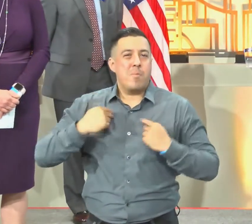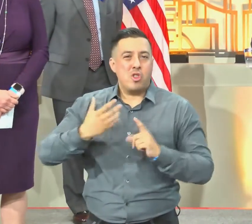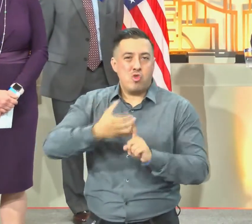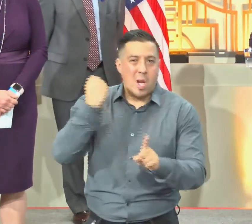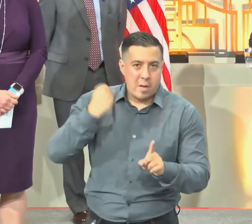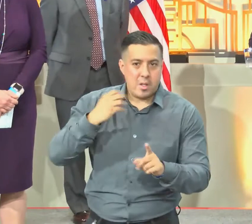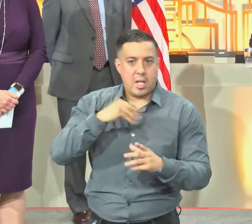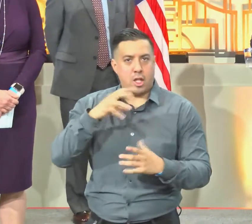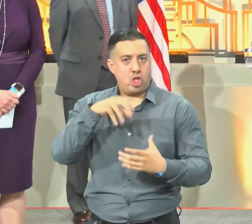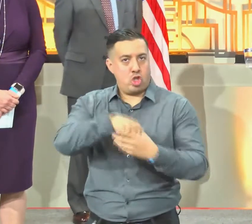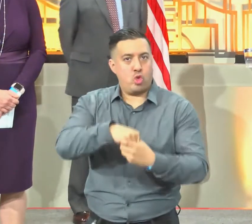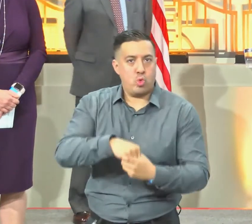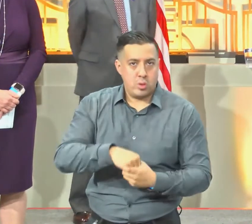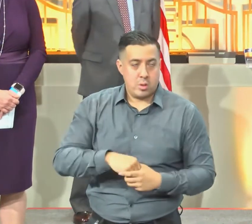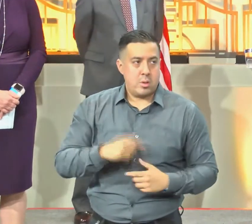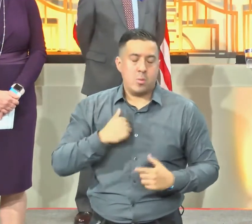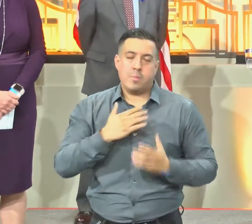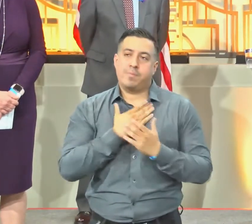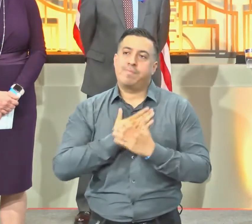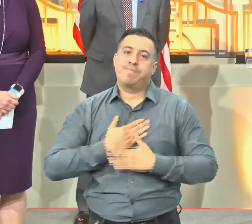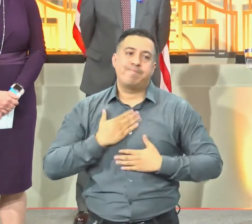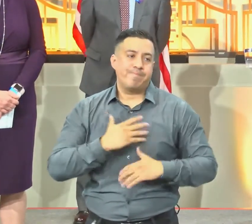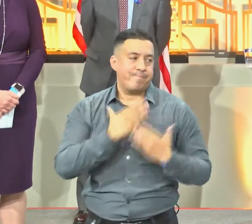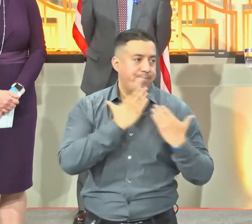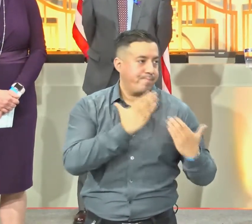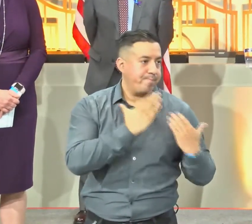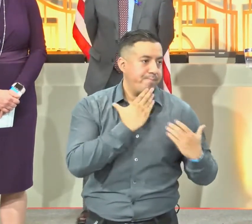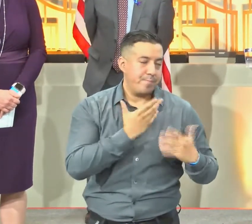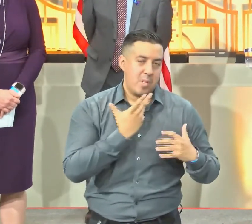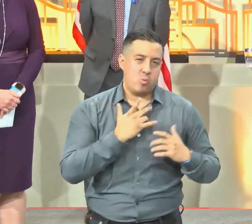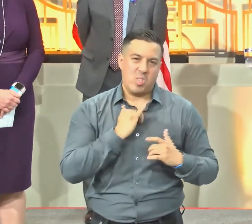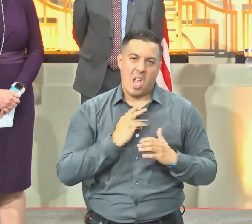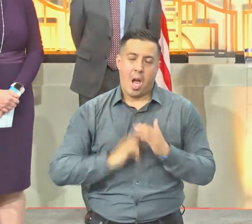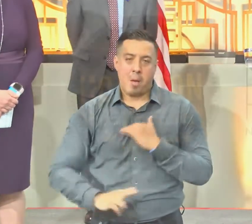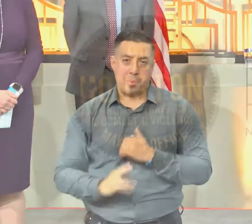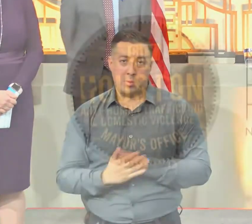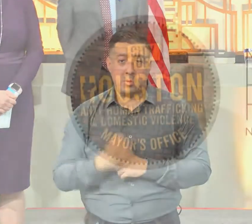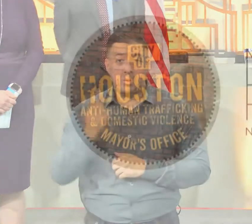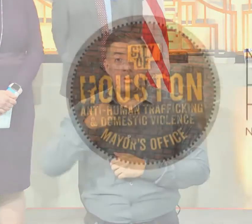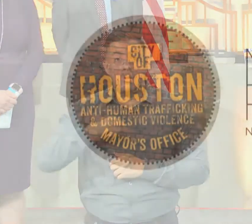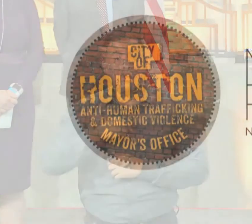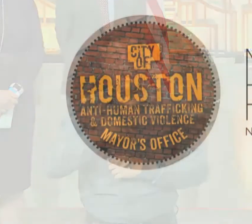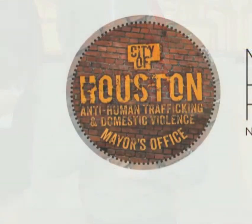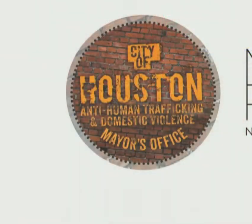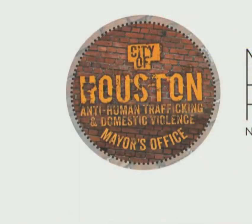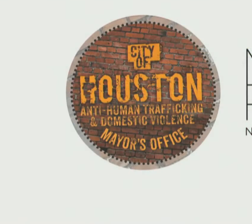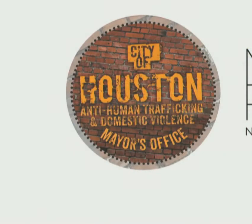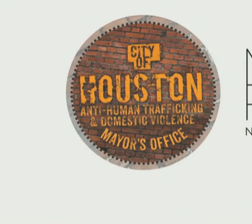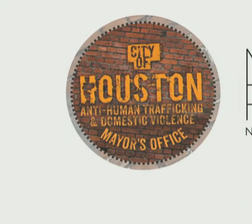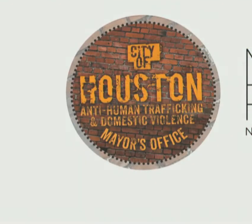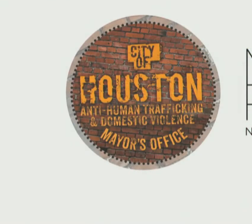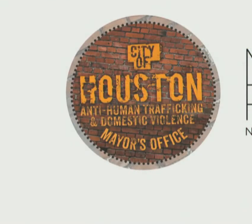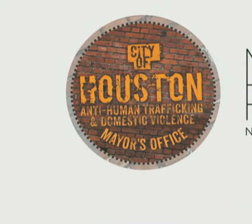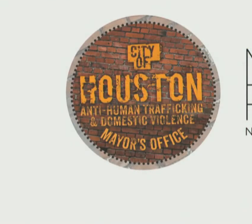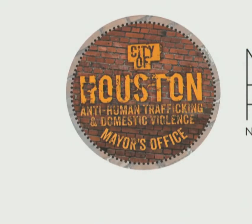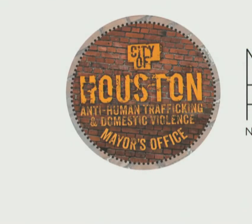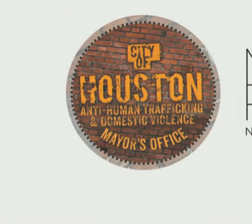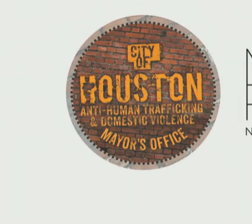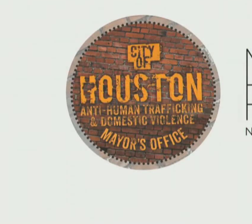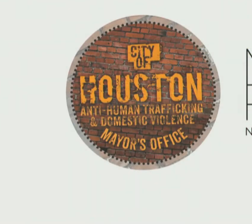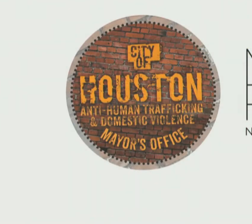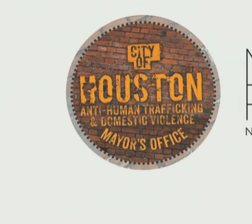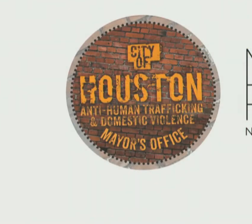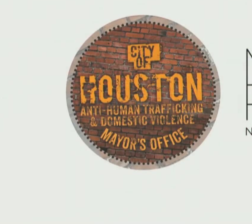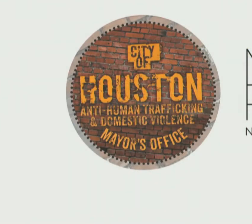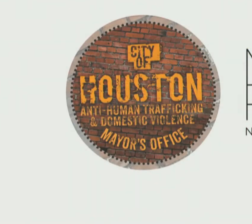us. We are really humbled and we appreciate it. Magpies and Peacocks are proud to be a part of the expansion of the department and thrilled that we do